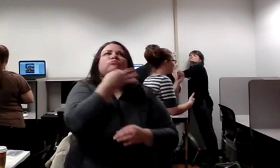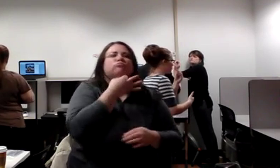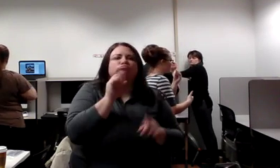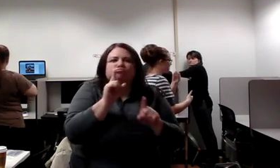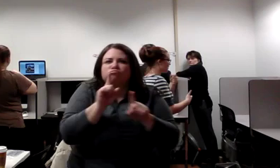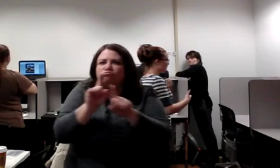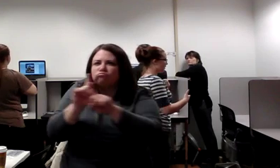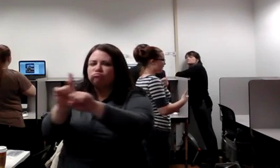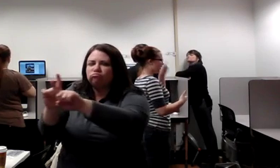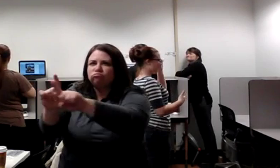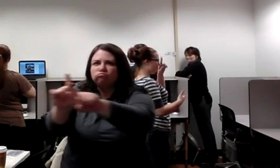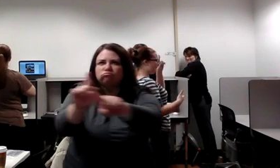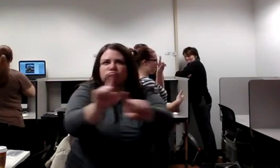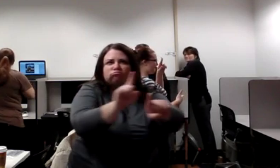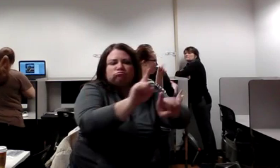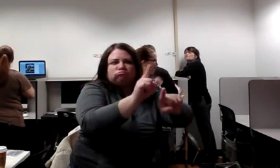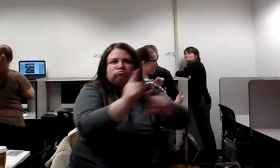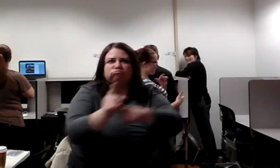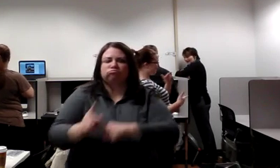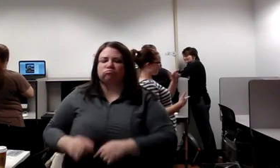priceless later on. Let me give you one example.